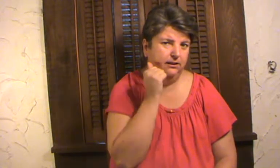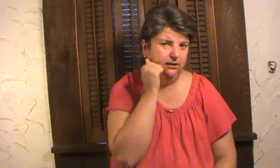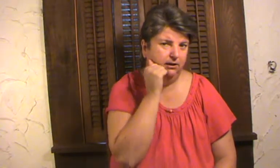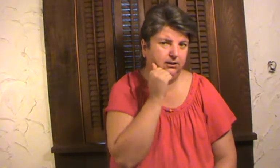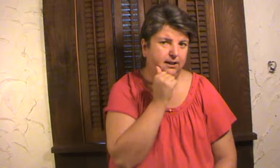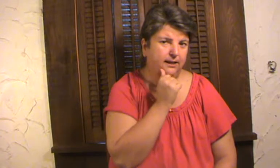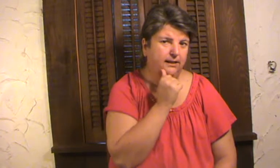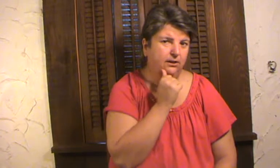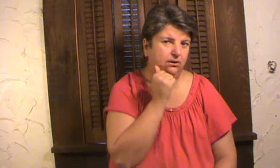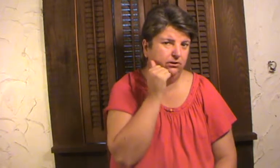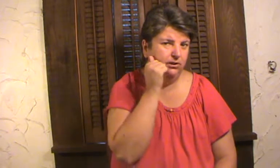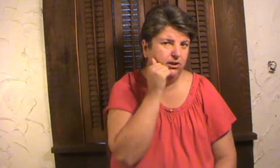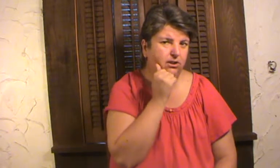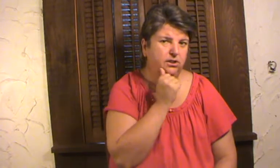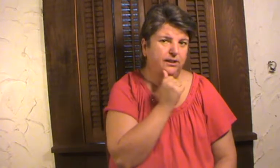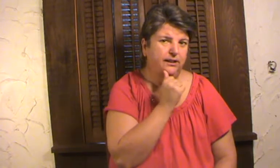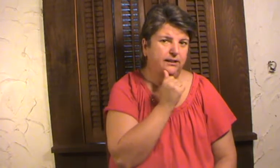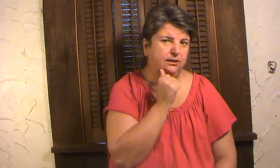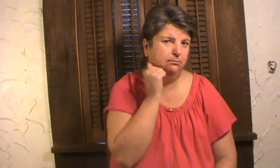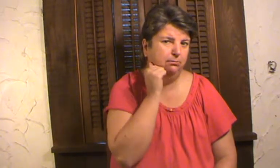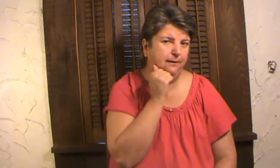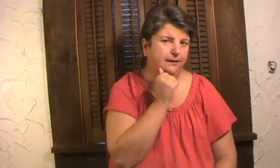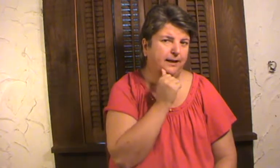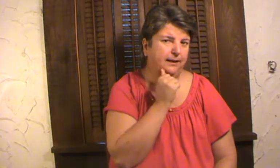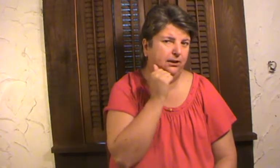Or slide it down your chin, probably kind of like your